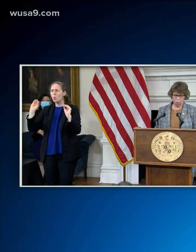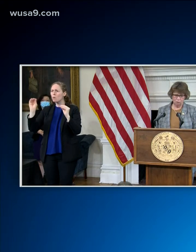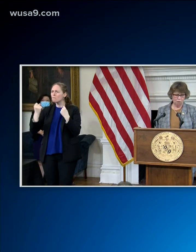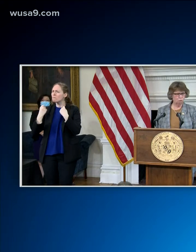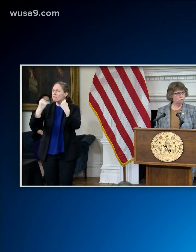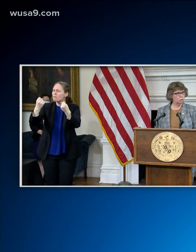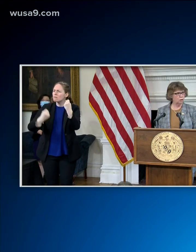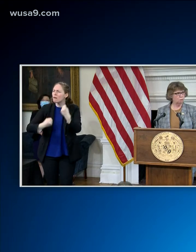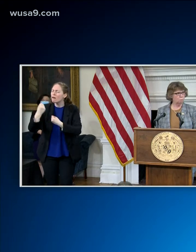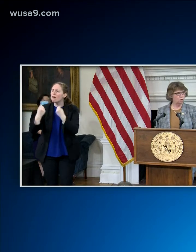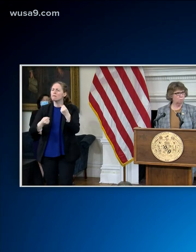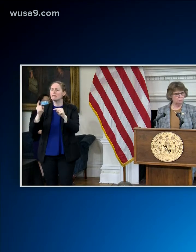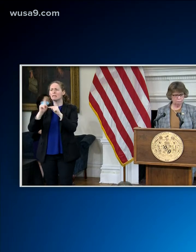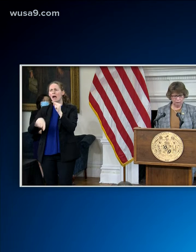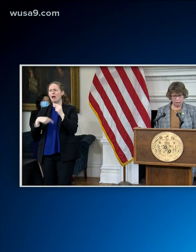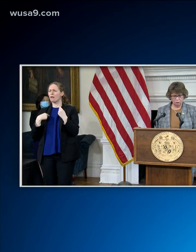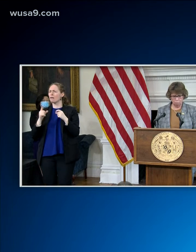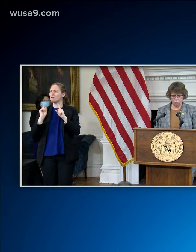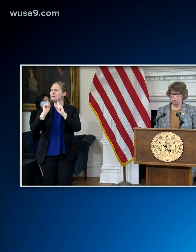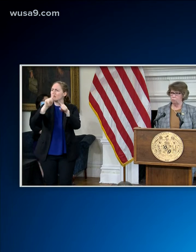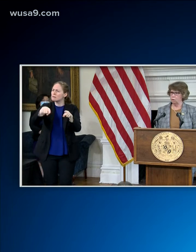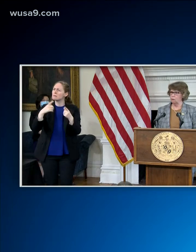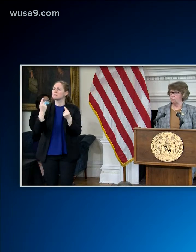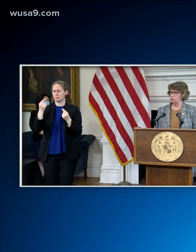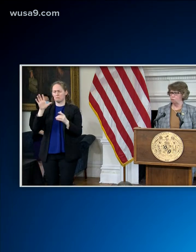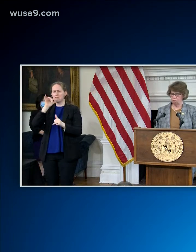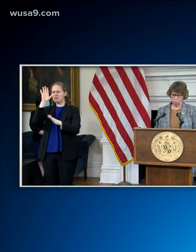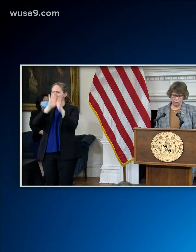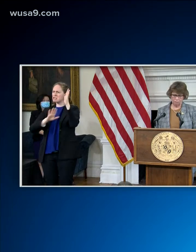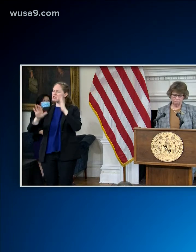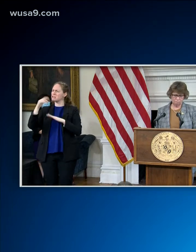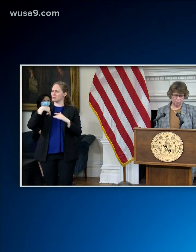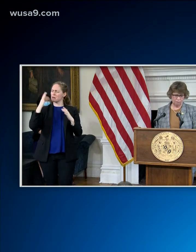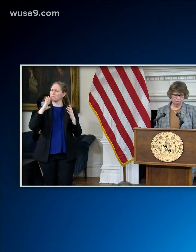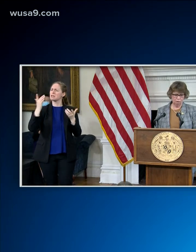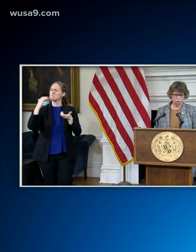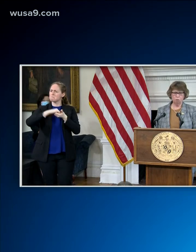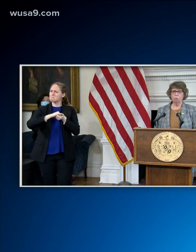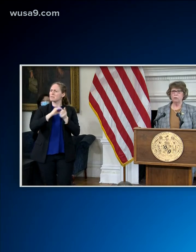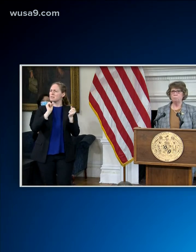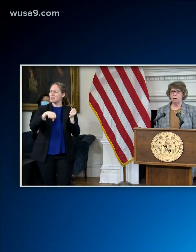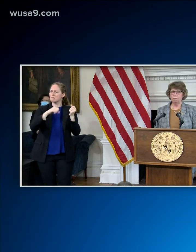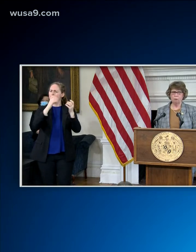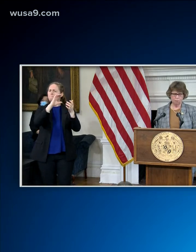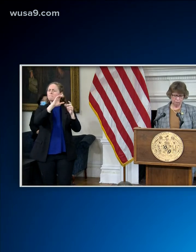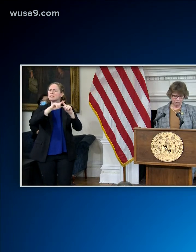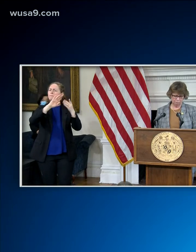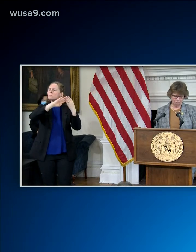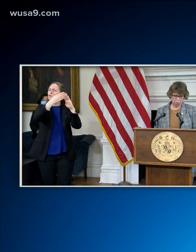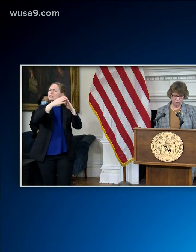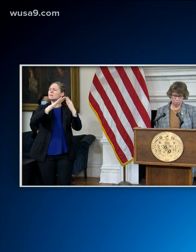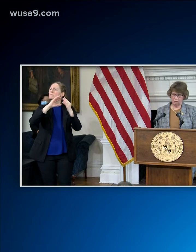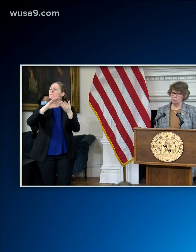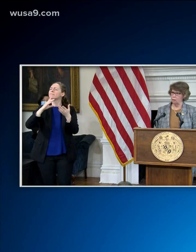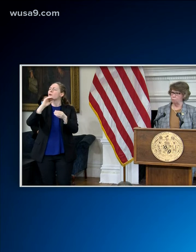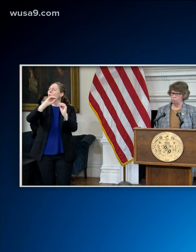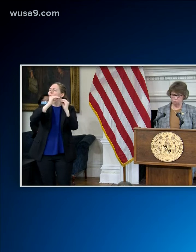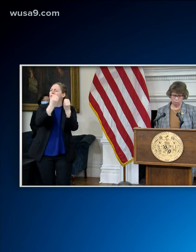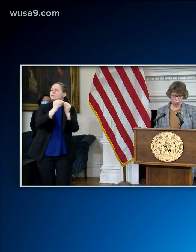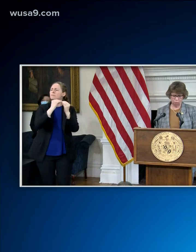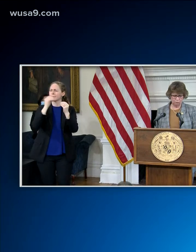of Health, local health departments, and community organizations throughout the state to create pop-up clinics to